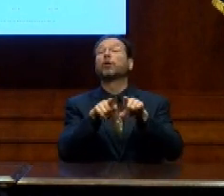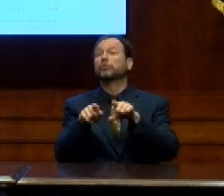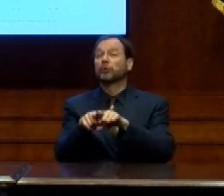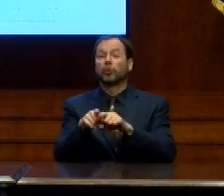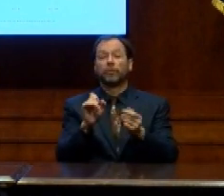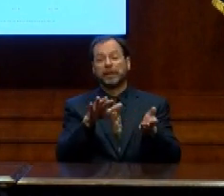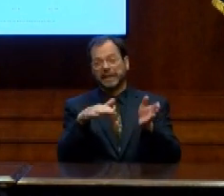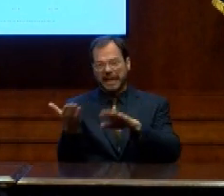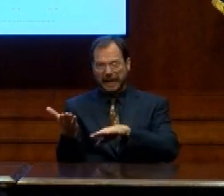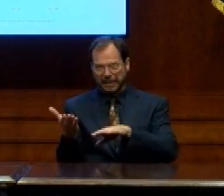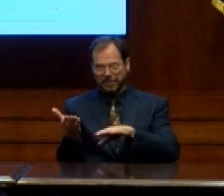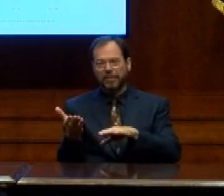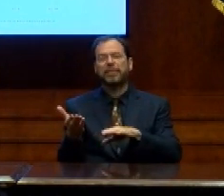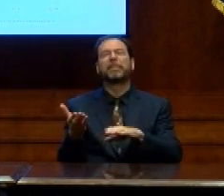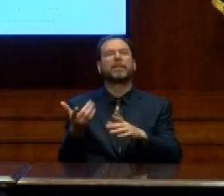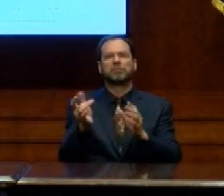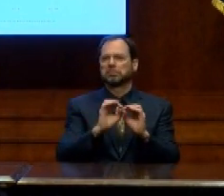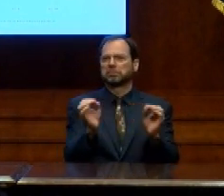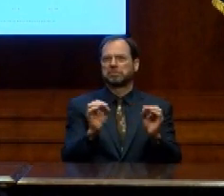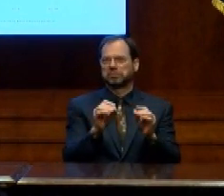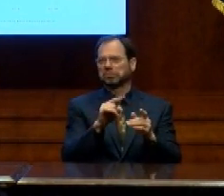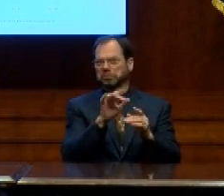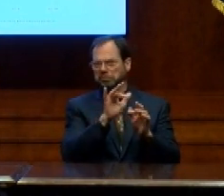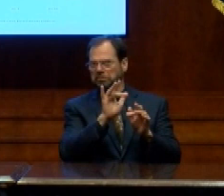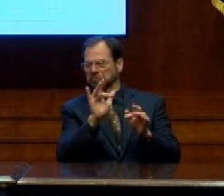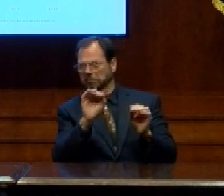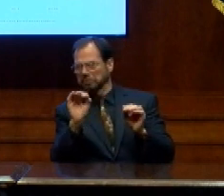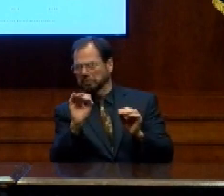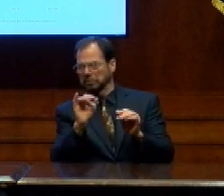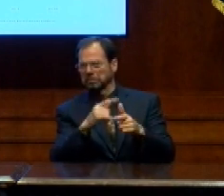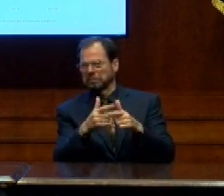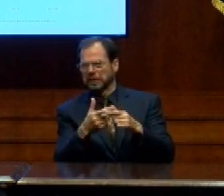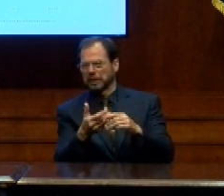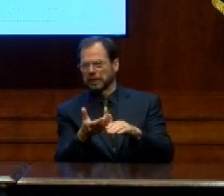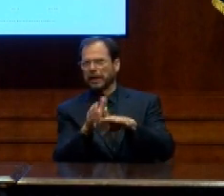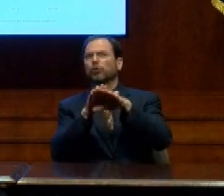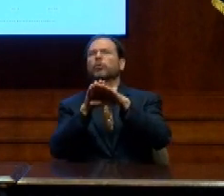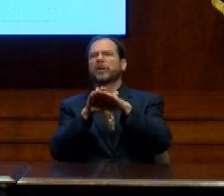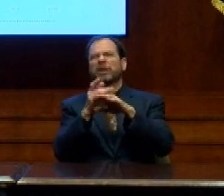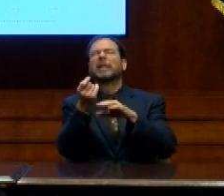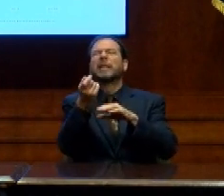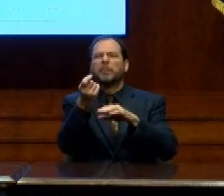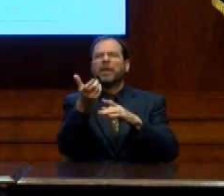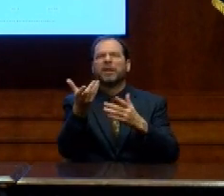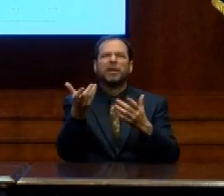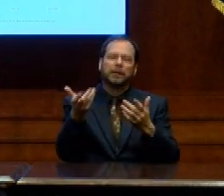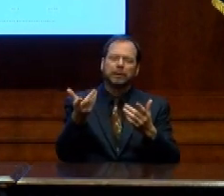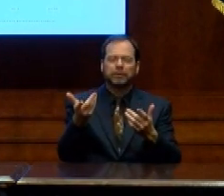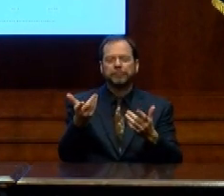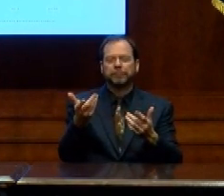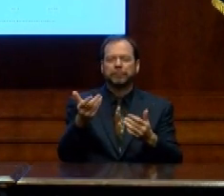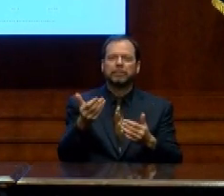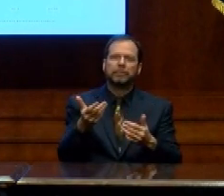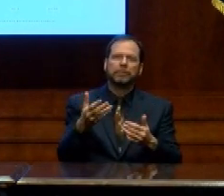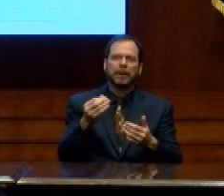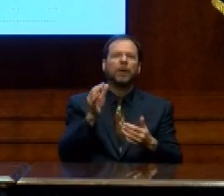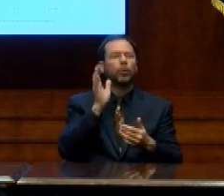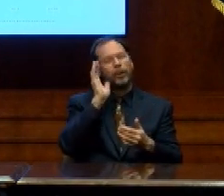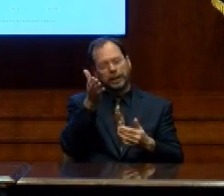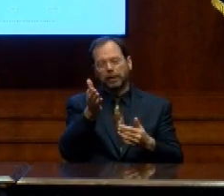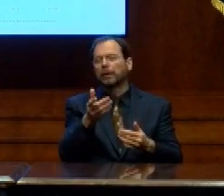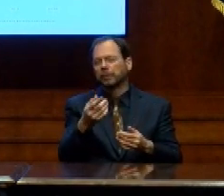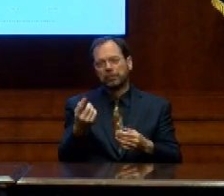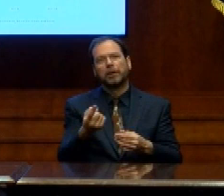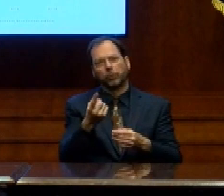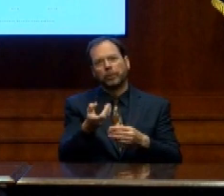time without any deaths, and then the death rate increase a little bit, and that again will continue to